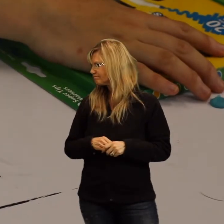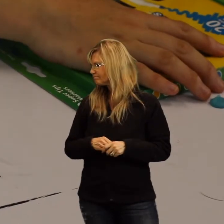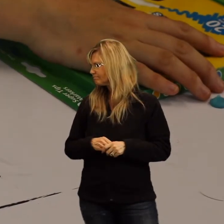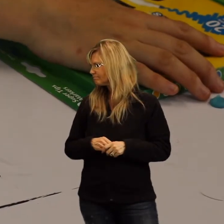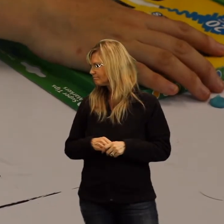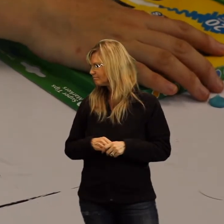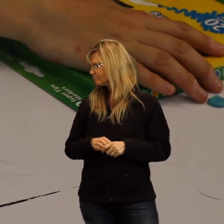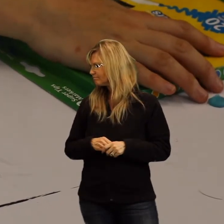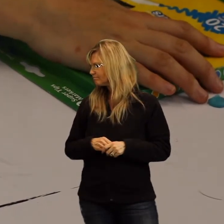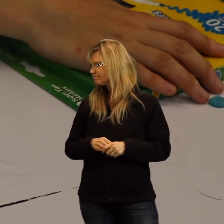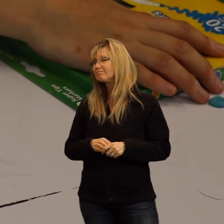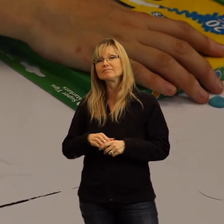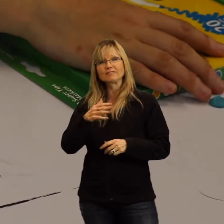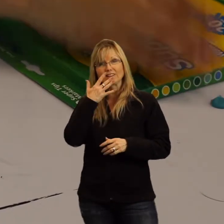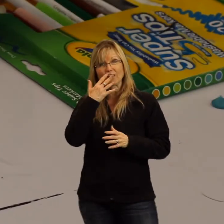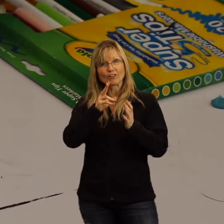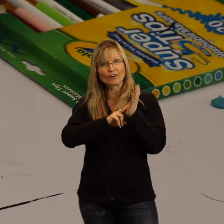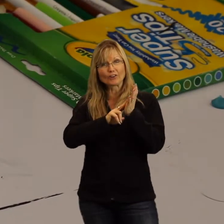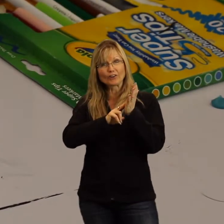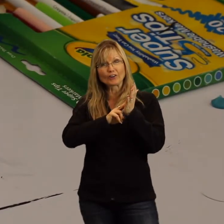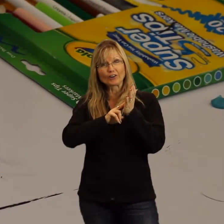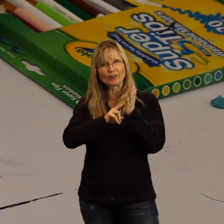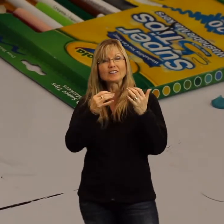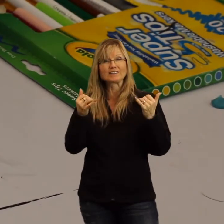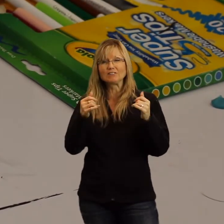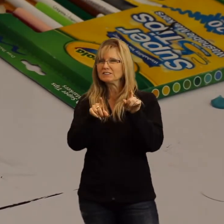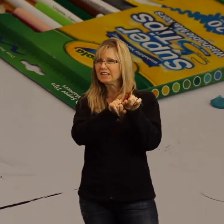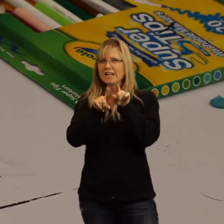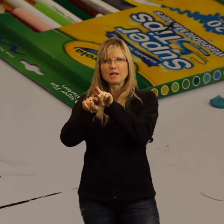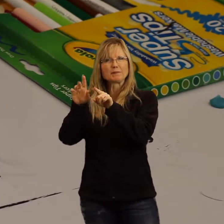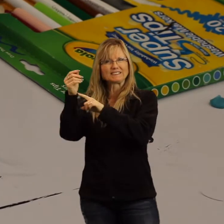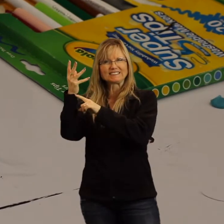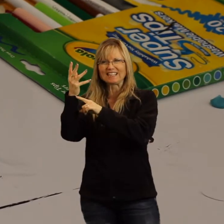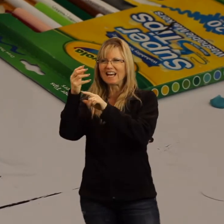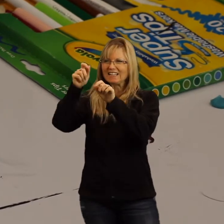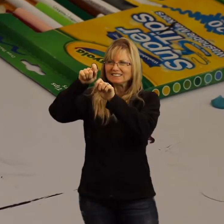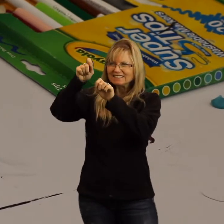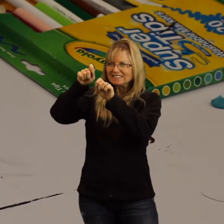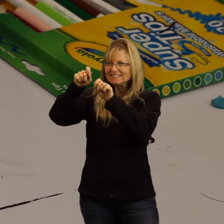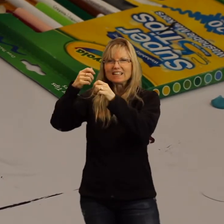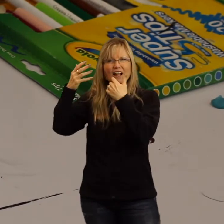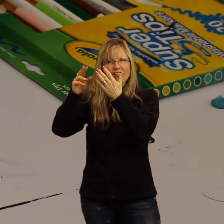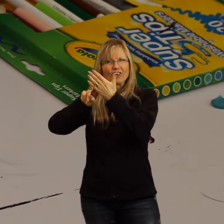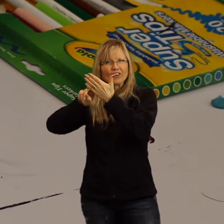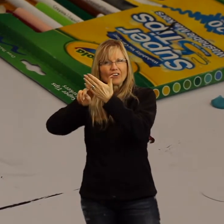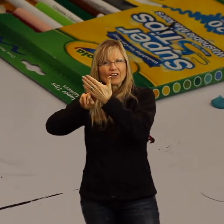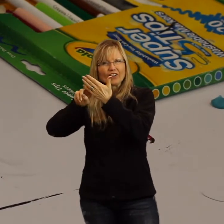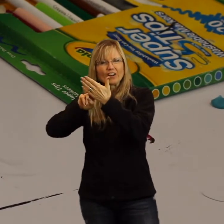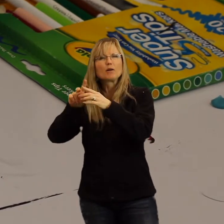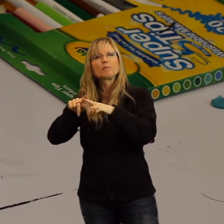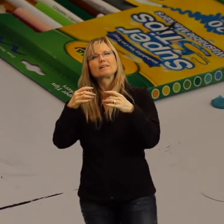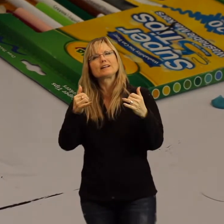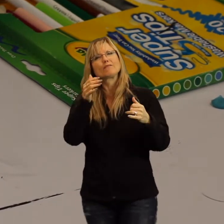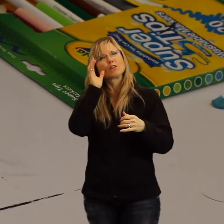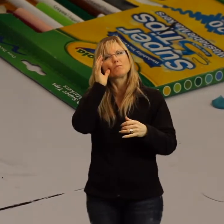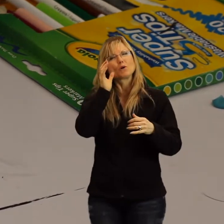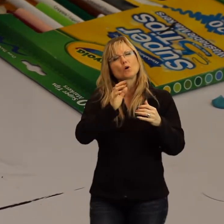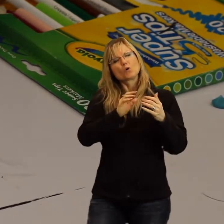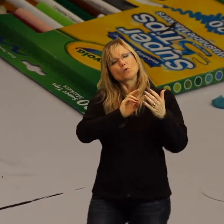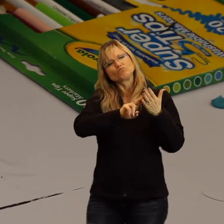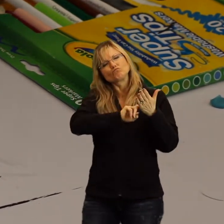one. And color in all those spaces like we did on the sun side. And yeah, again, thinking about